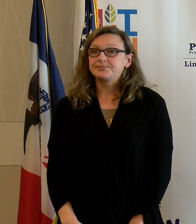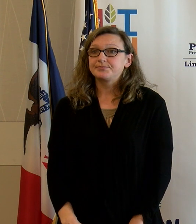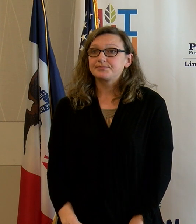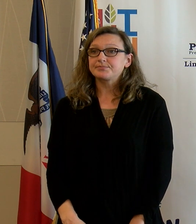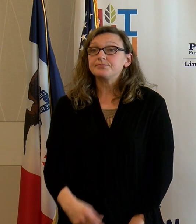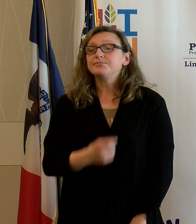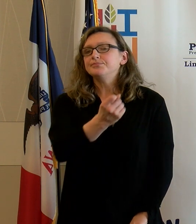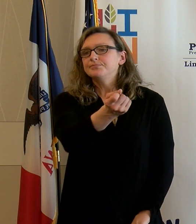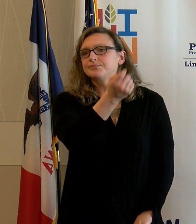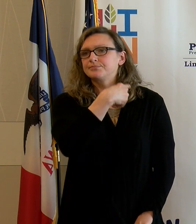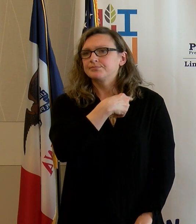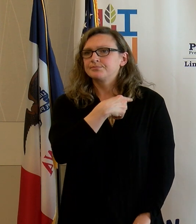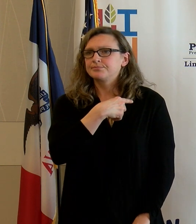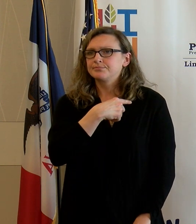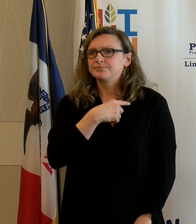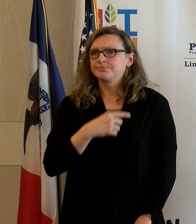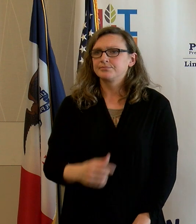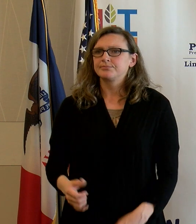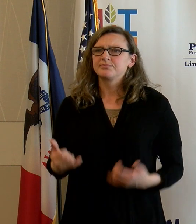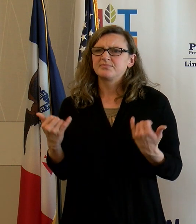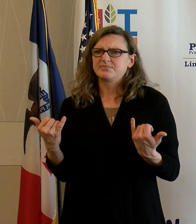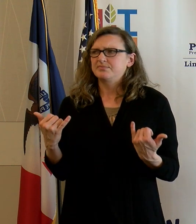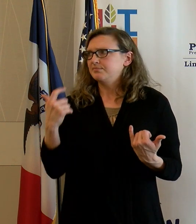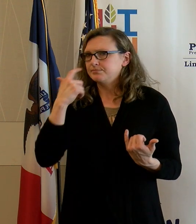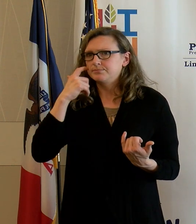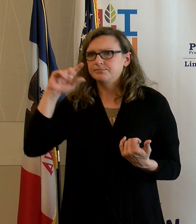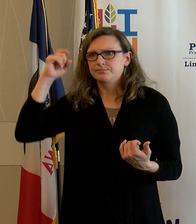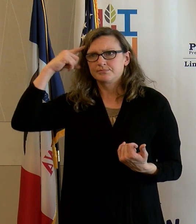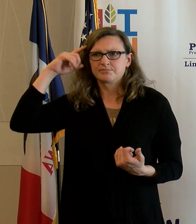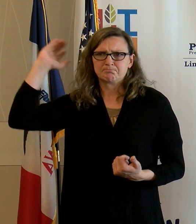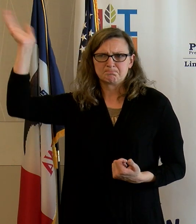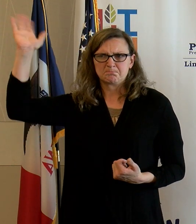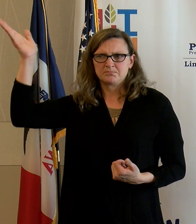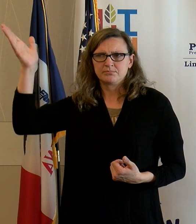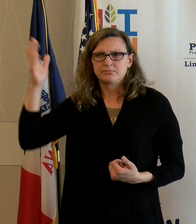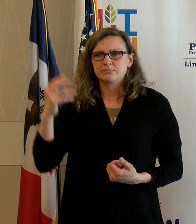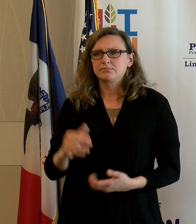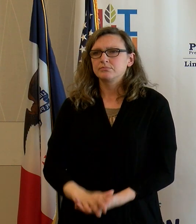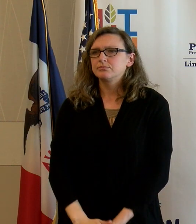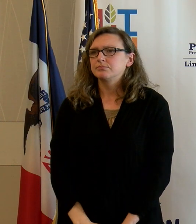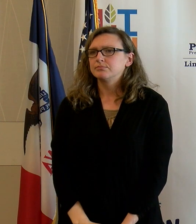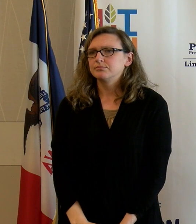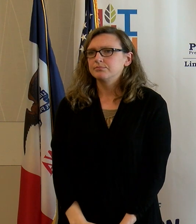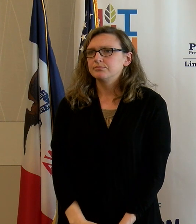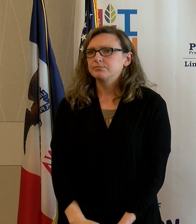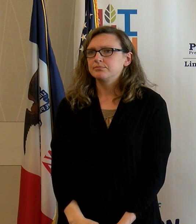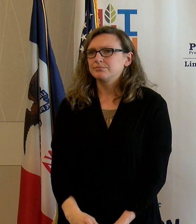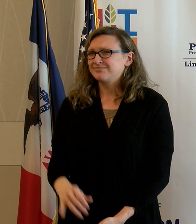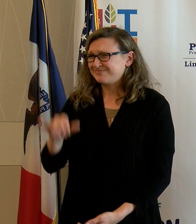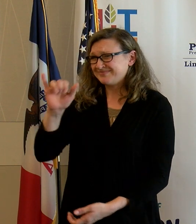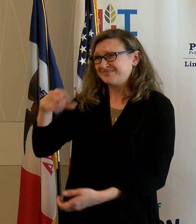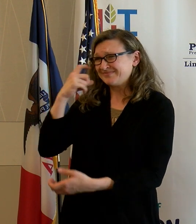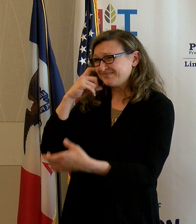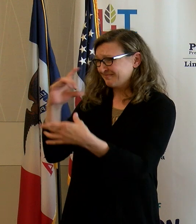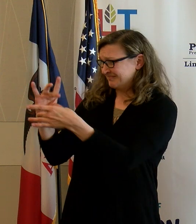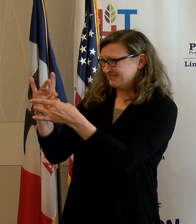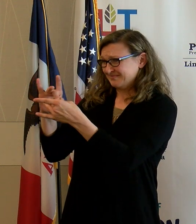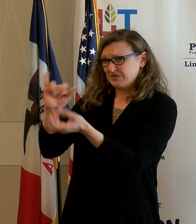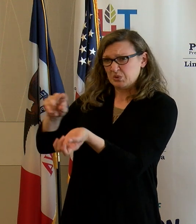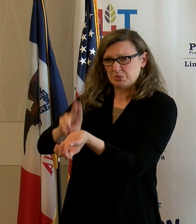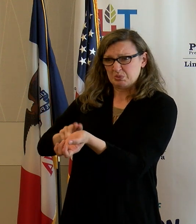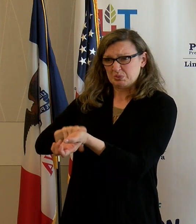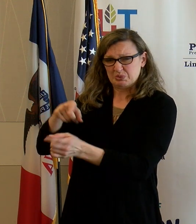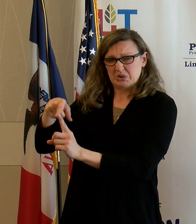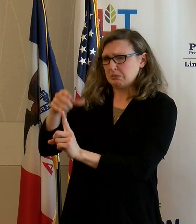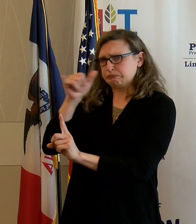earlier today, the governor, when she was announcing the outbreak at the care facility, said that an outbreak is a place where they have 3 or more people test positive.